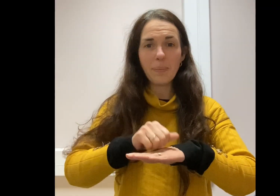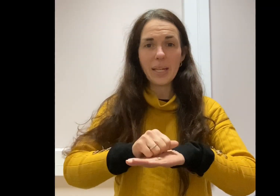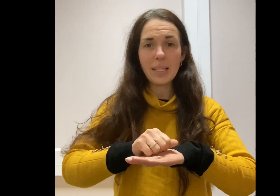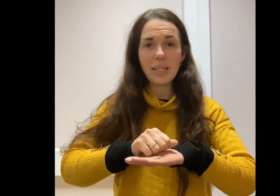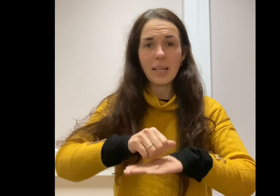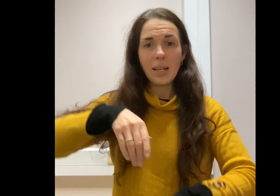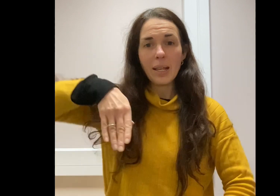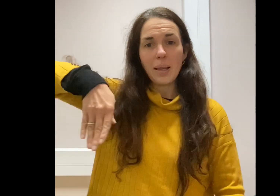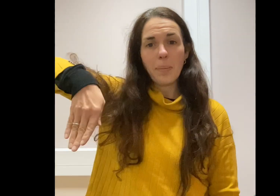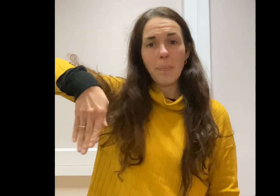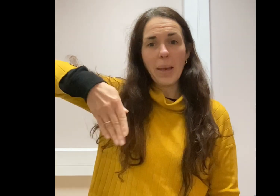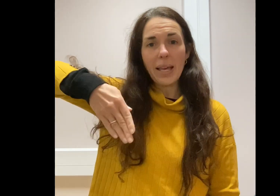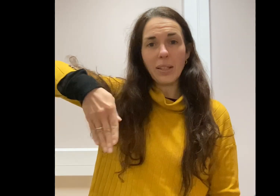Christmas bells.